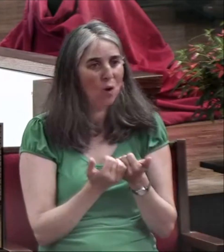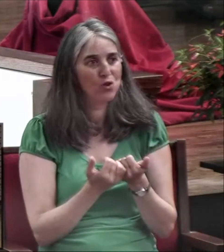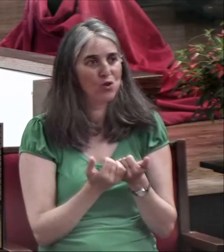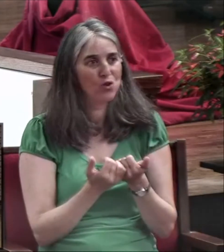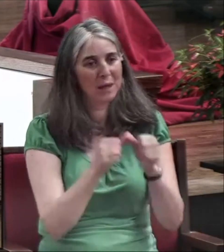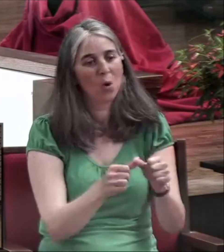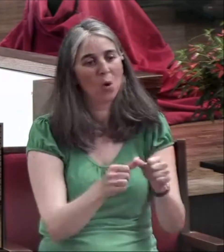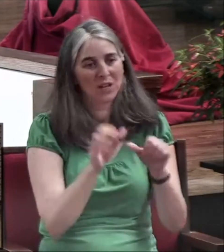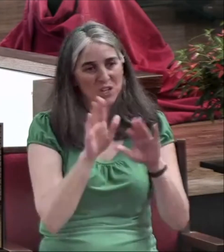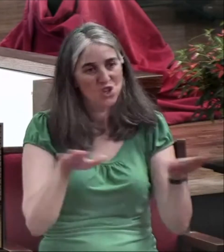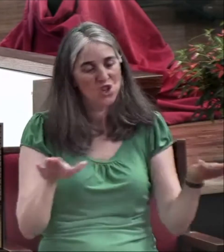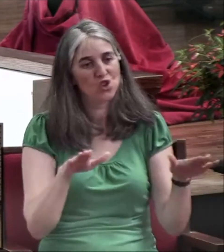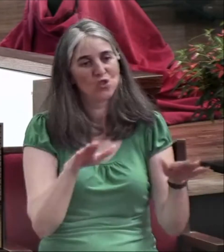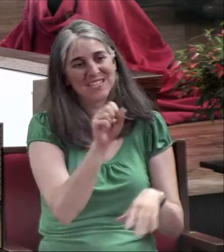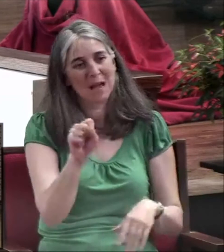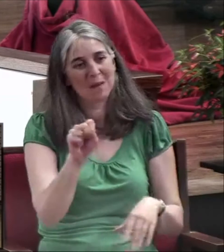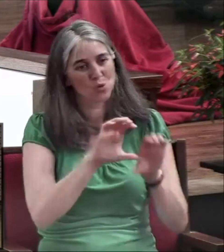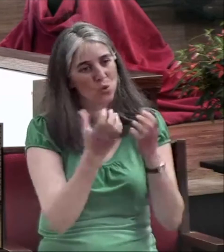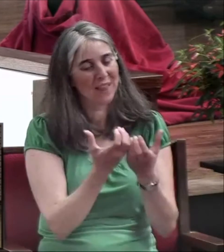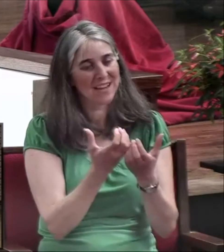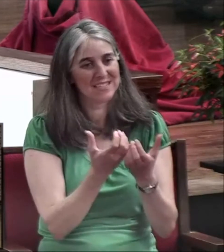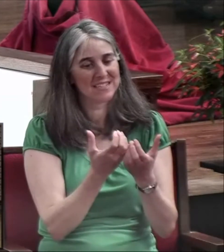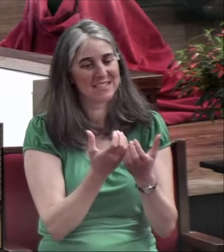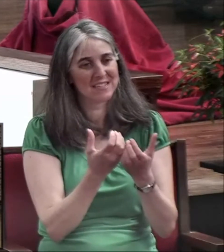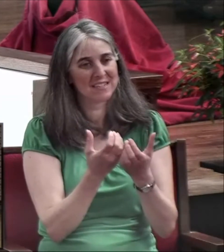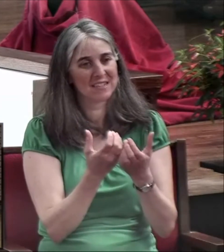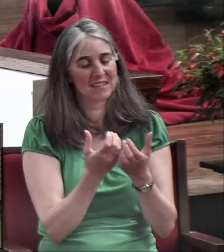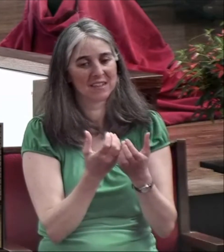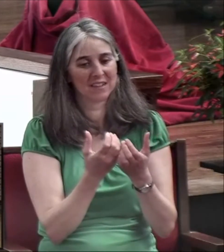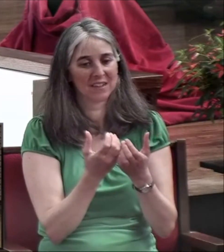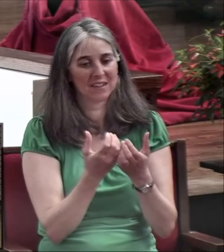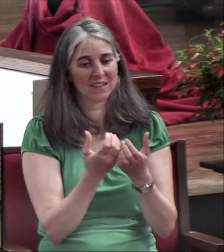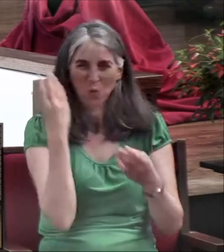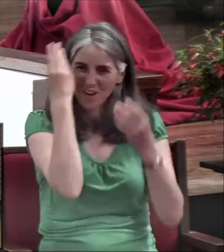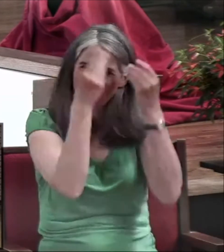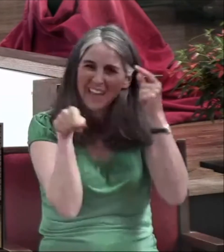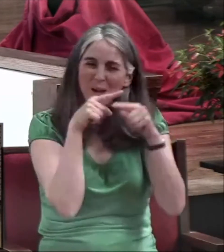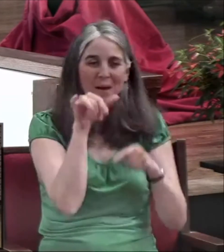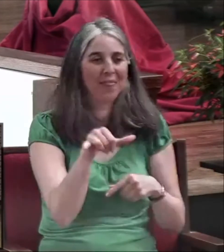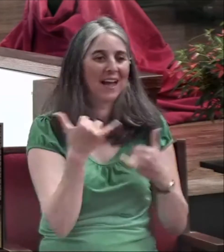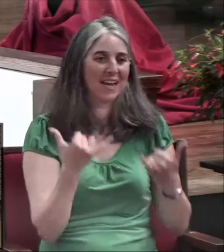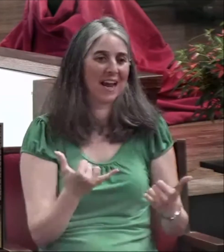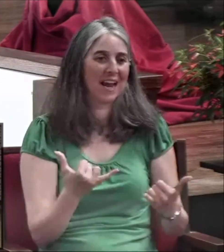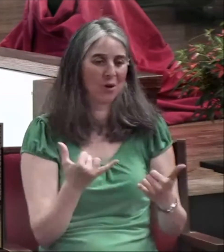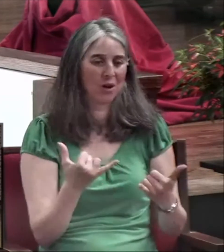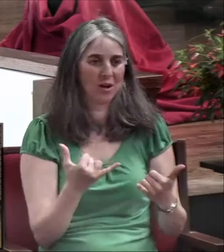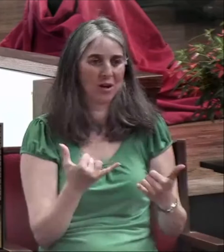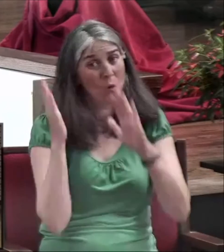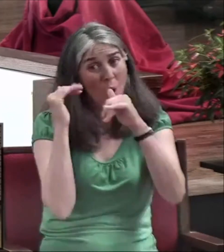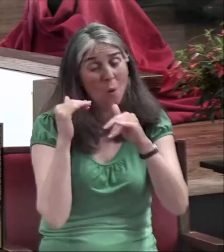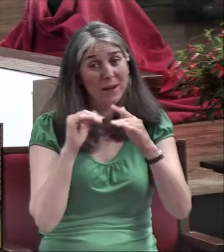the Children's Division Sabbath School classes, so that those gears are turning, and we're looking at the month of